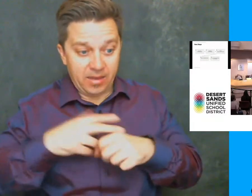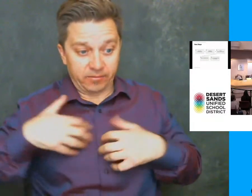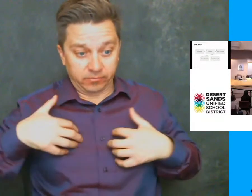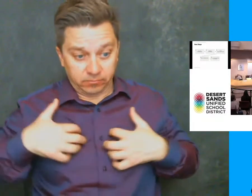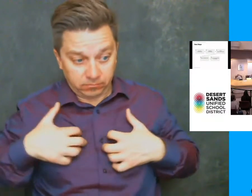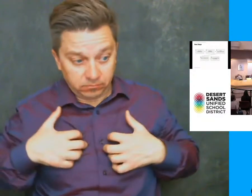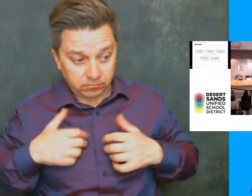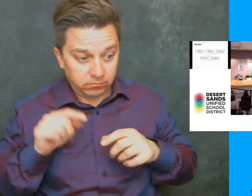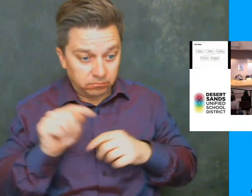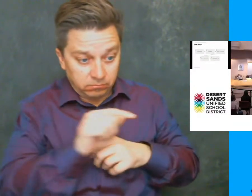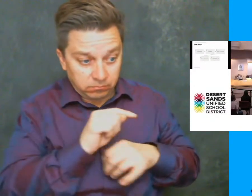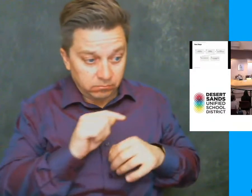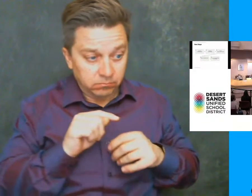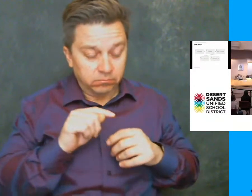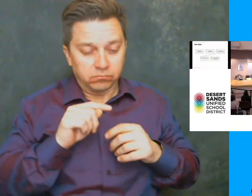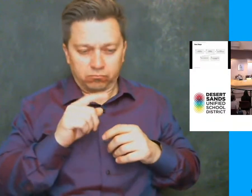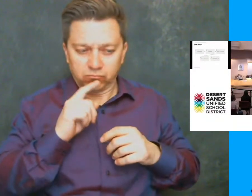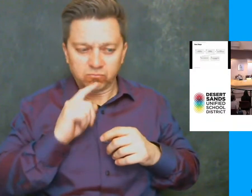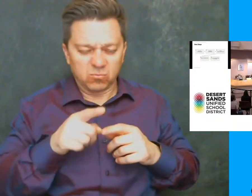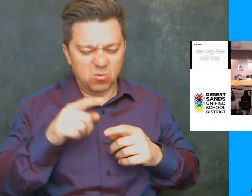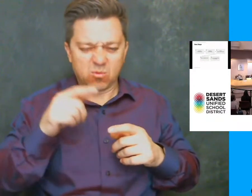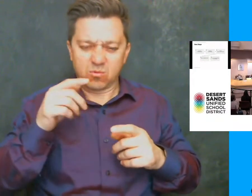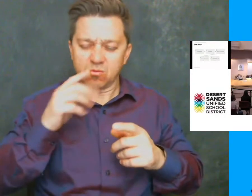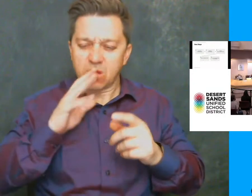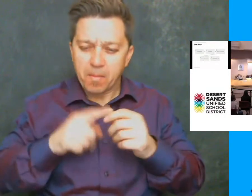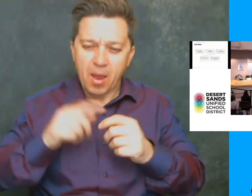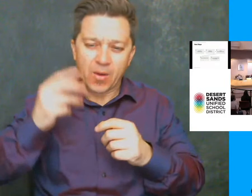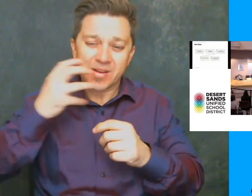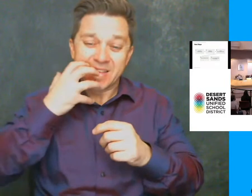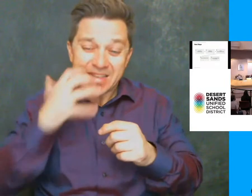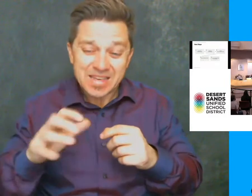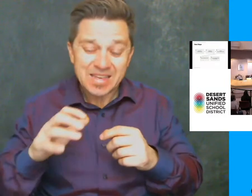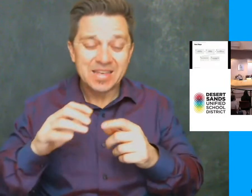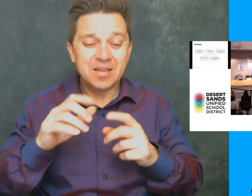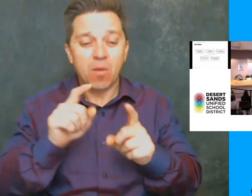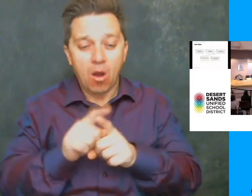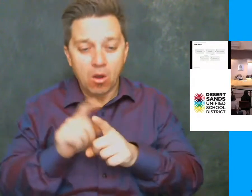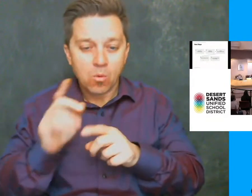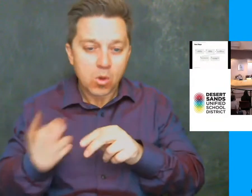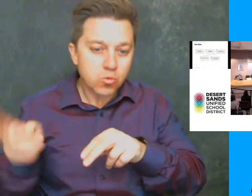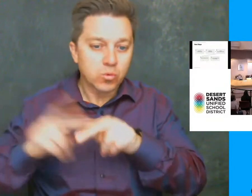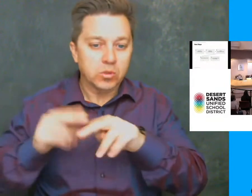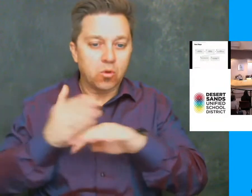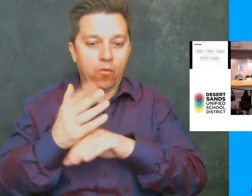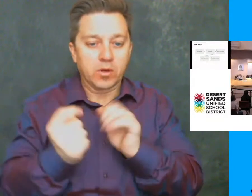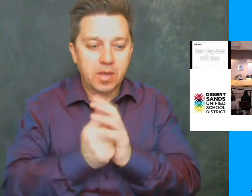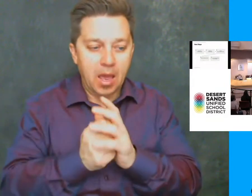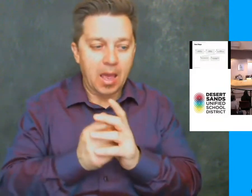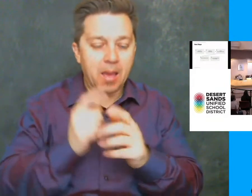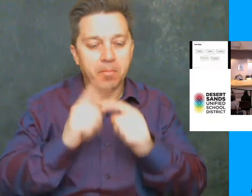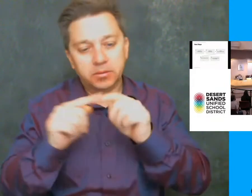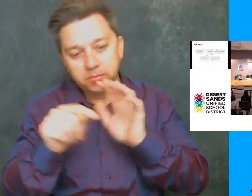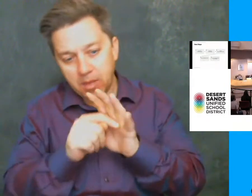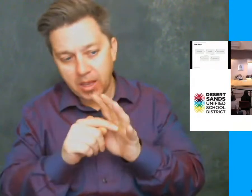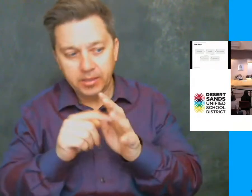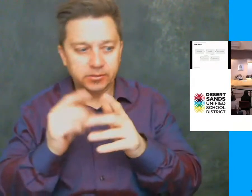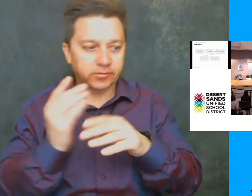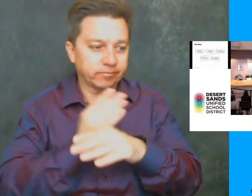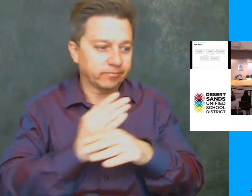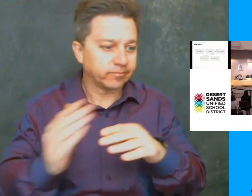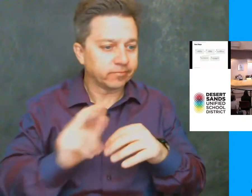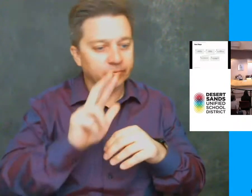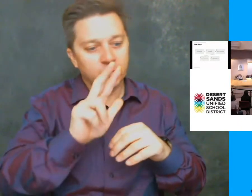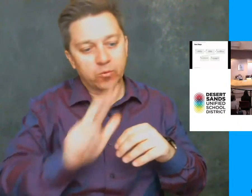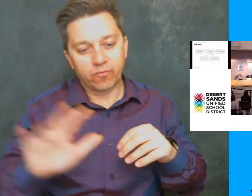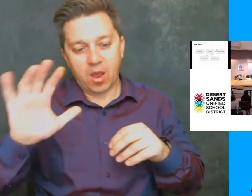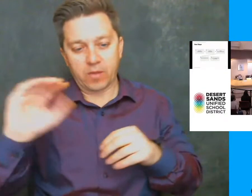to, you know, you're talking about heat that we're looking to have, that's gonna increase over time, you know, plus minus anywhere from